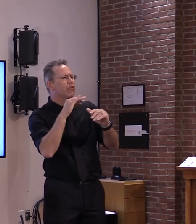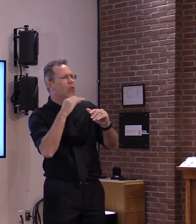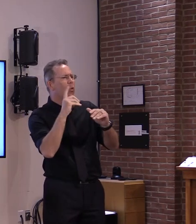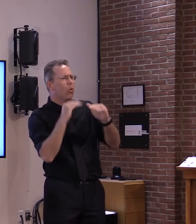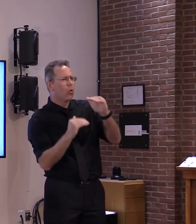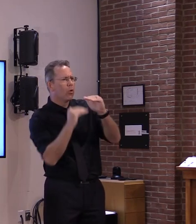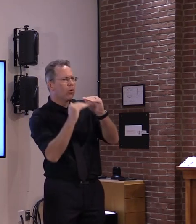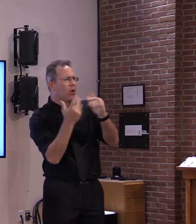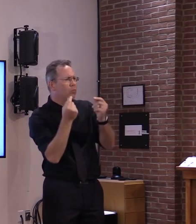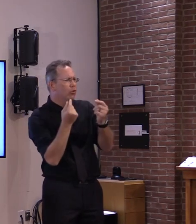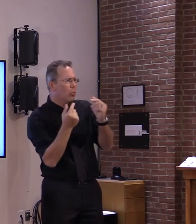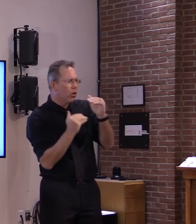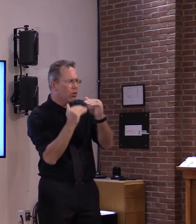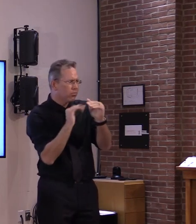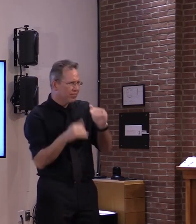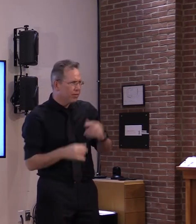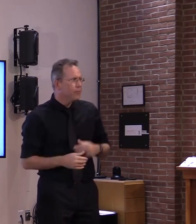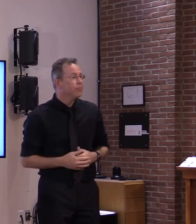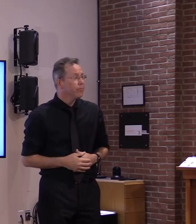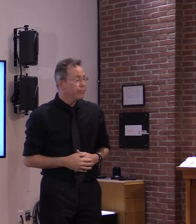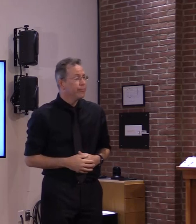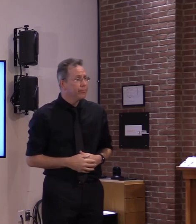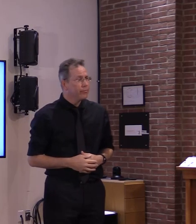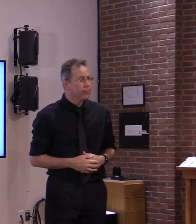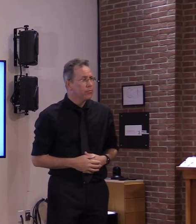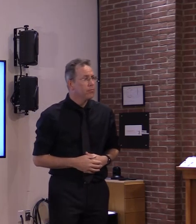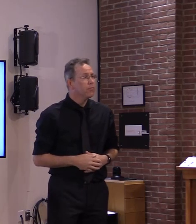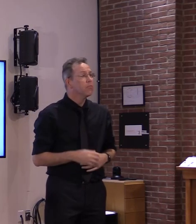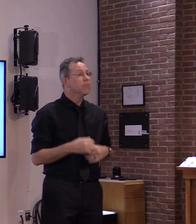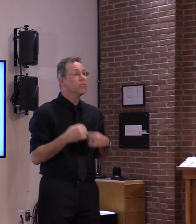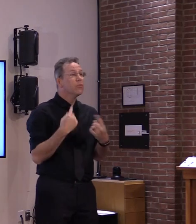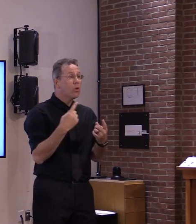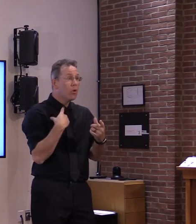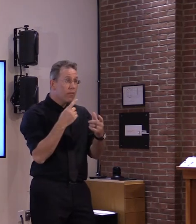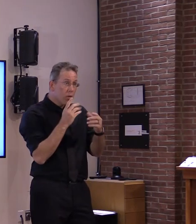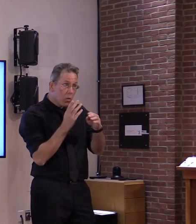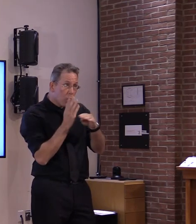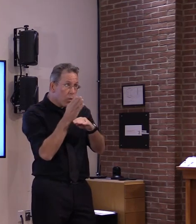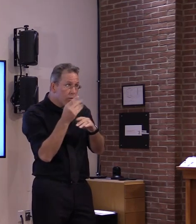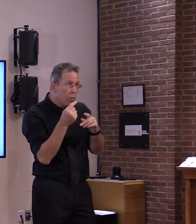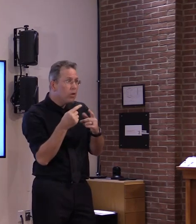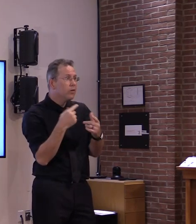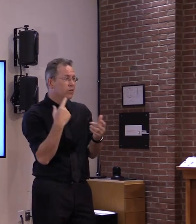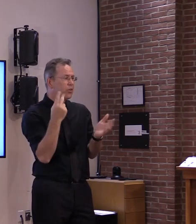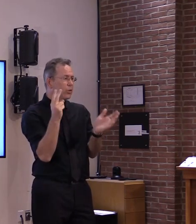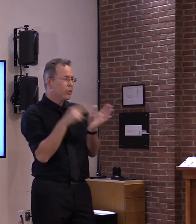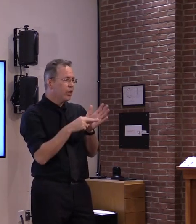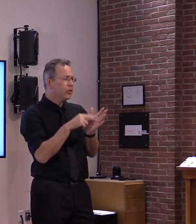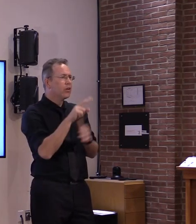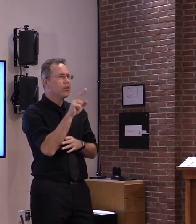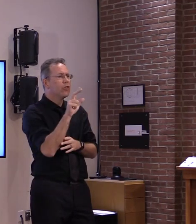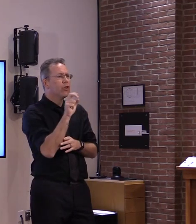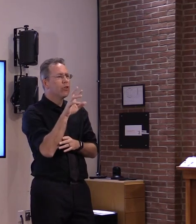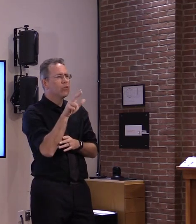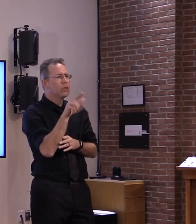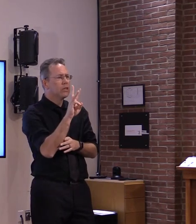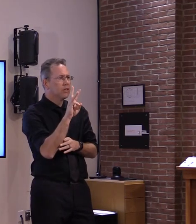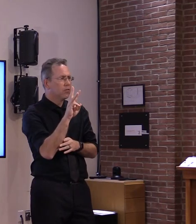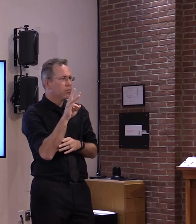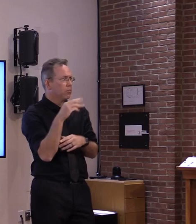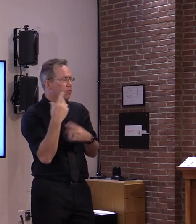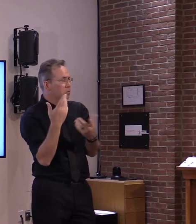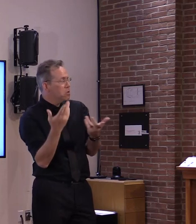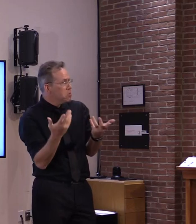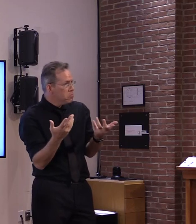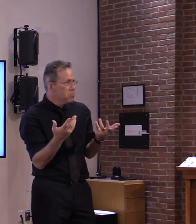we didn't have a lot of fanfare when we crossed the 2,000 case mark. It's hard to believe